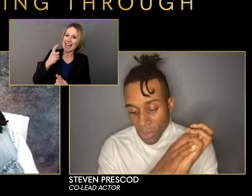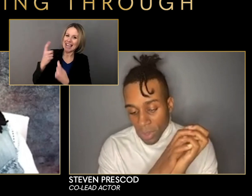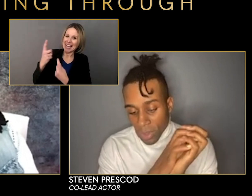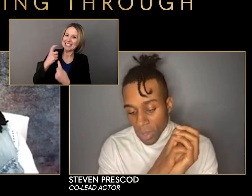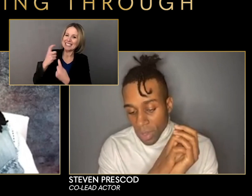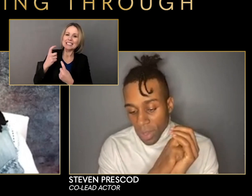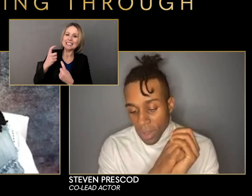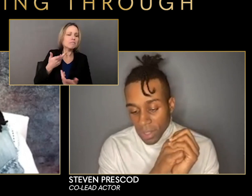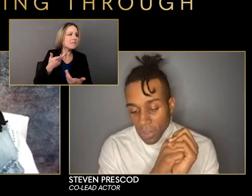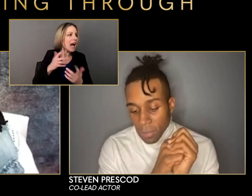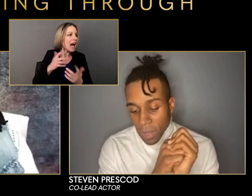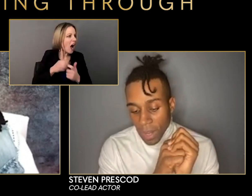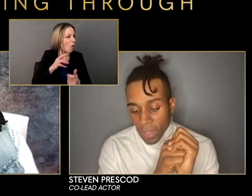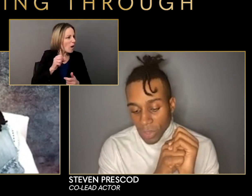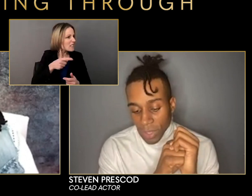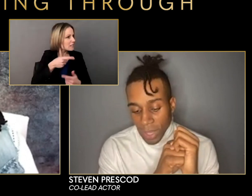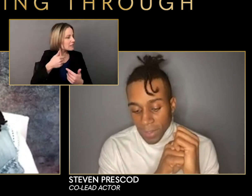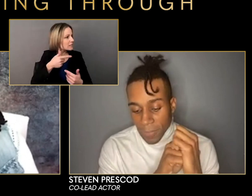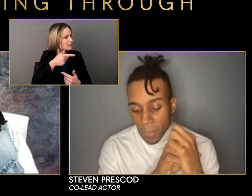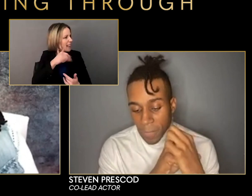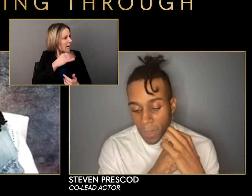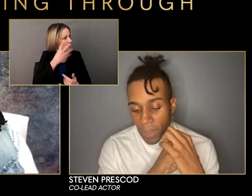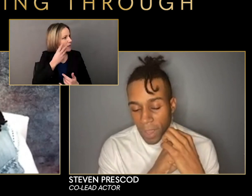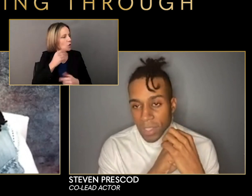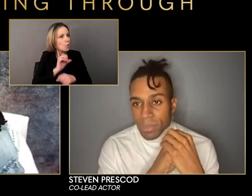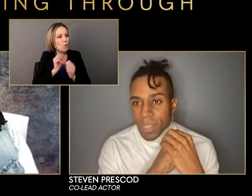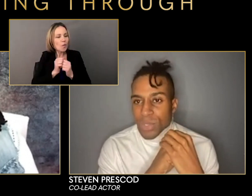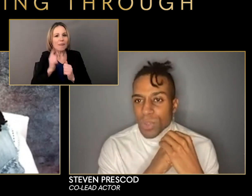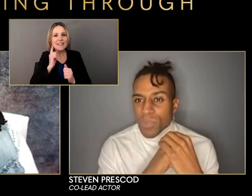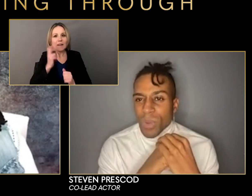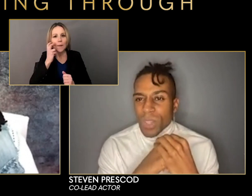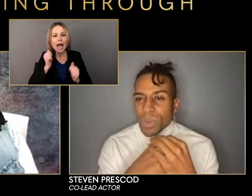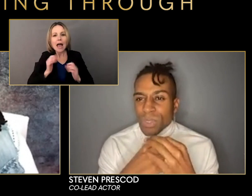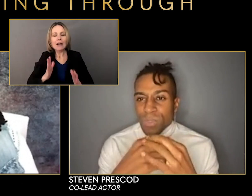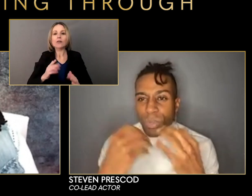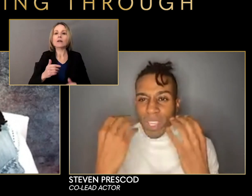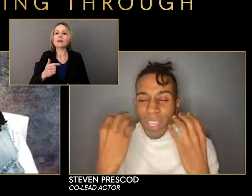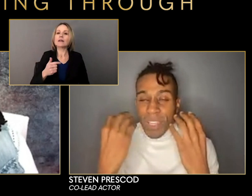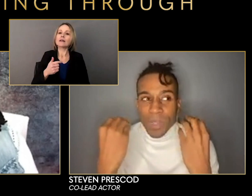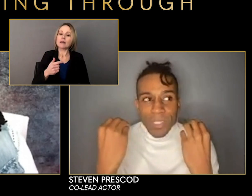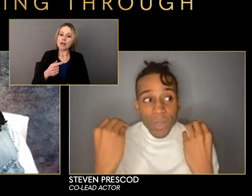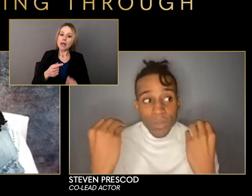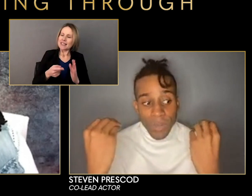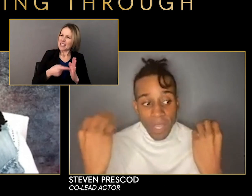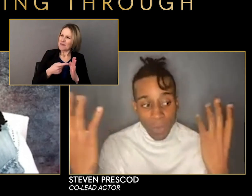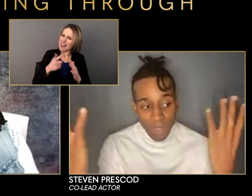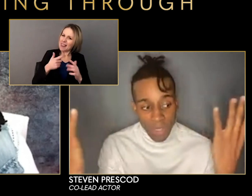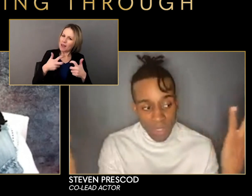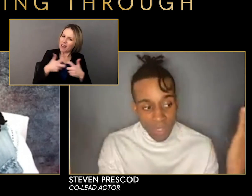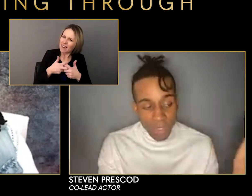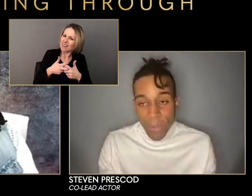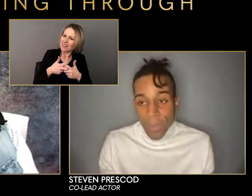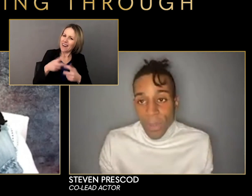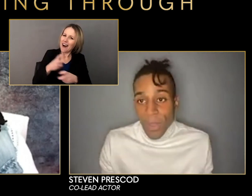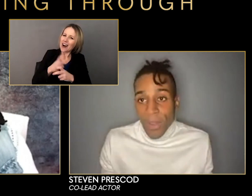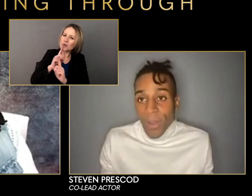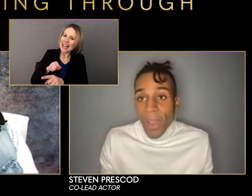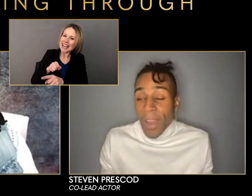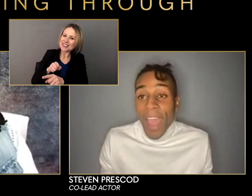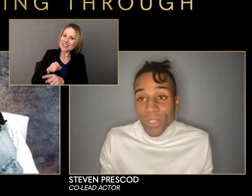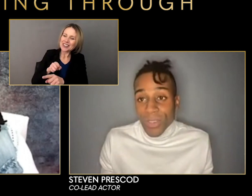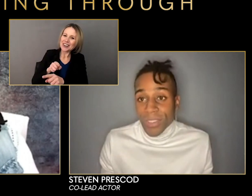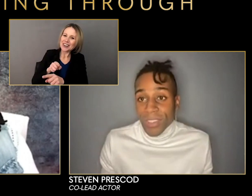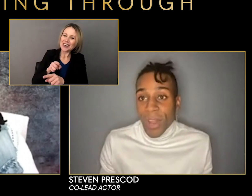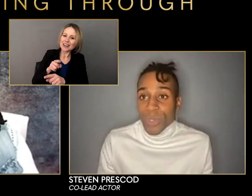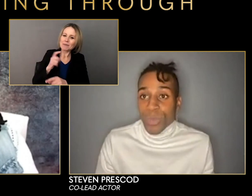it working with a deaf-blind actor? And like, sometimes it always felt a little difficult to answer because I always felt like it was just